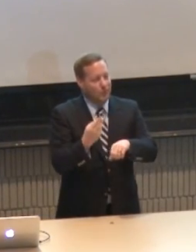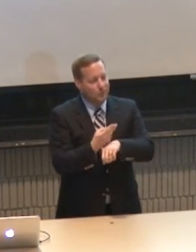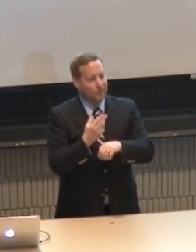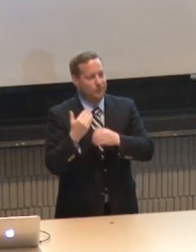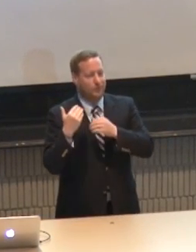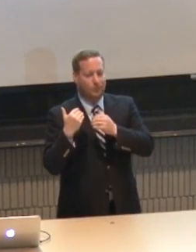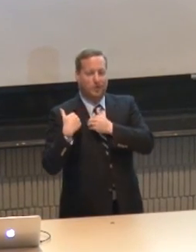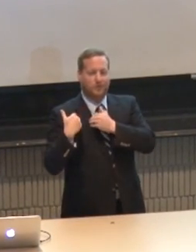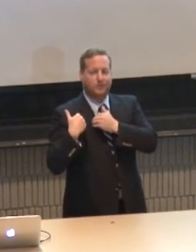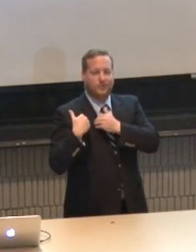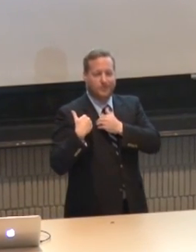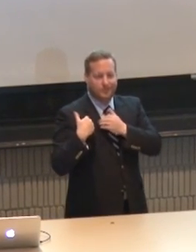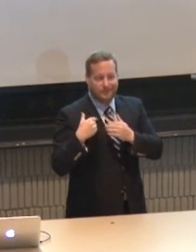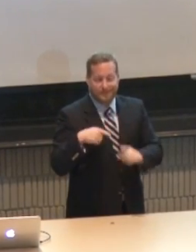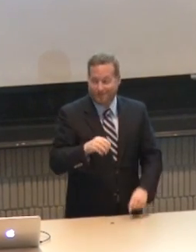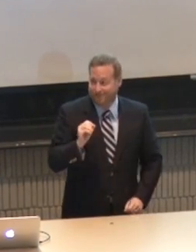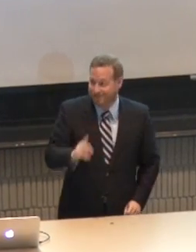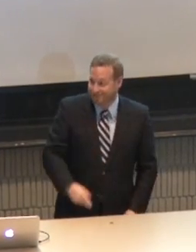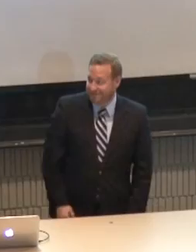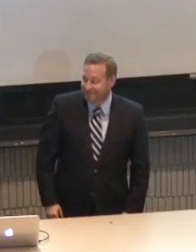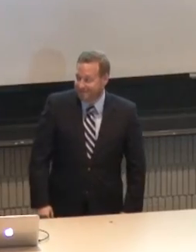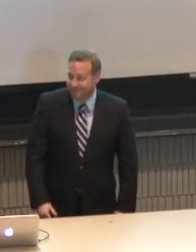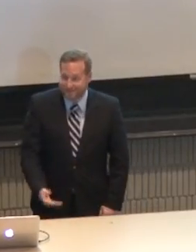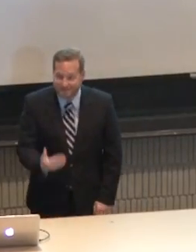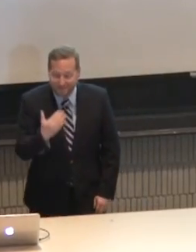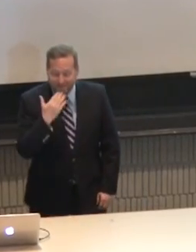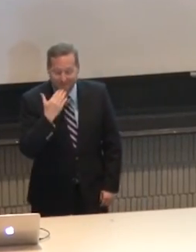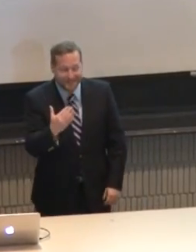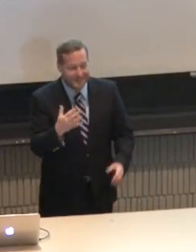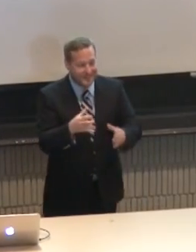But I'm hoping that I've given you some real food for thought you can work